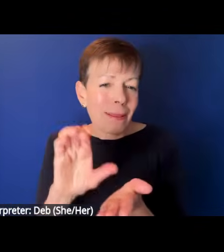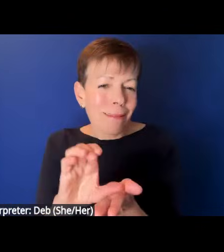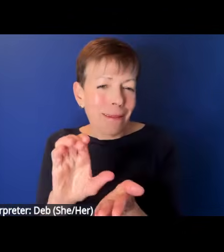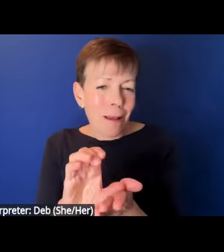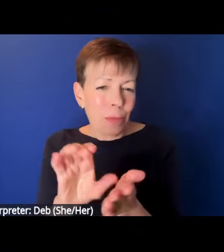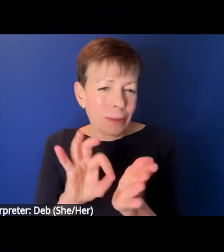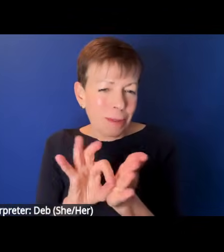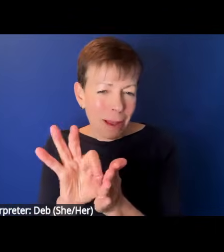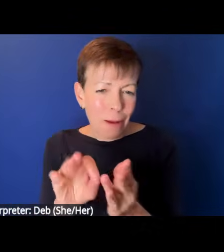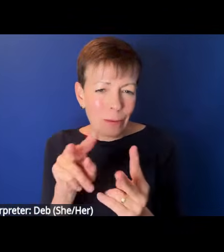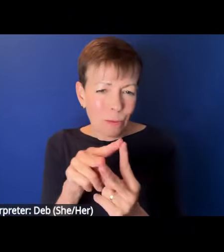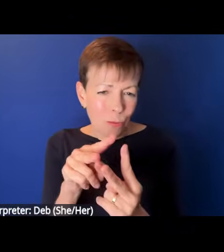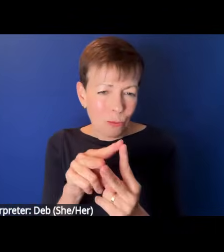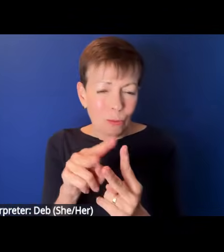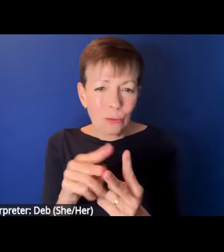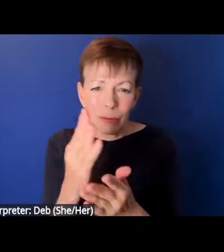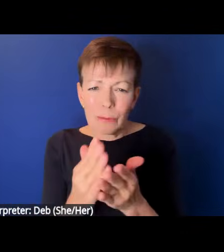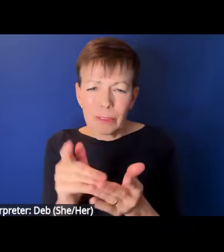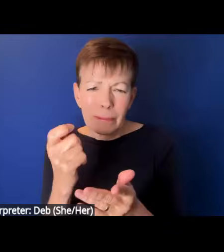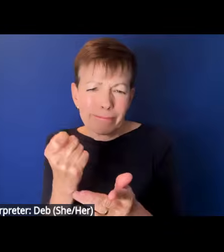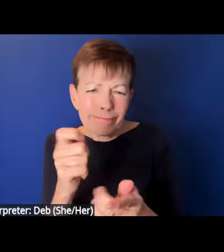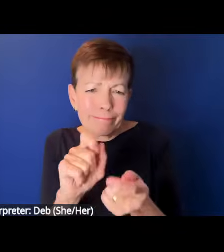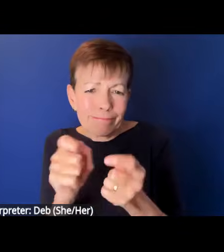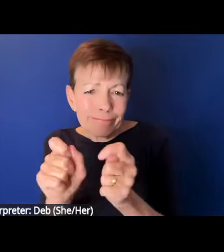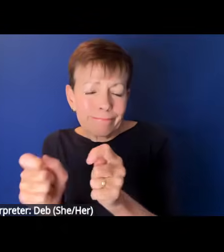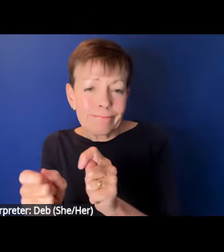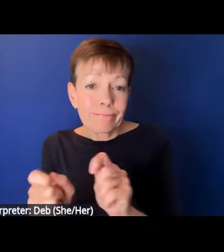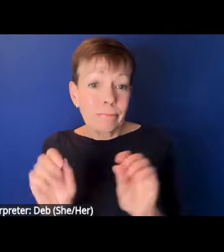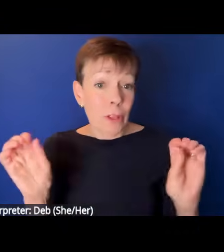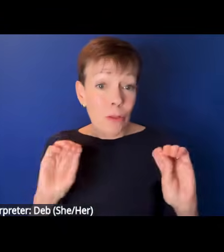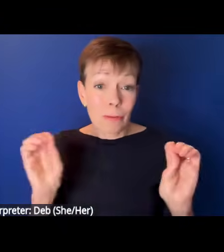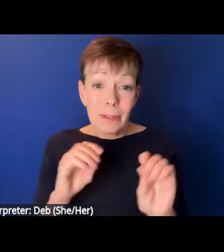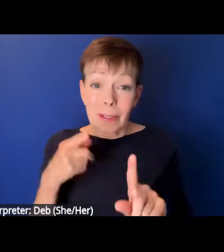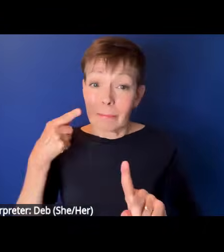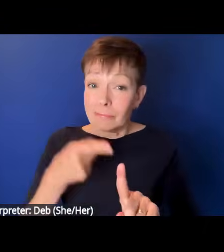changes. Nothing specifically with that.